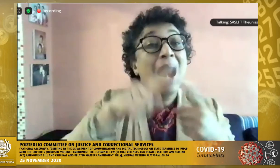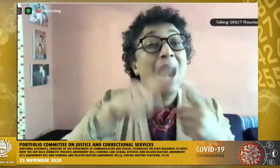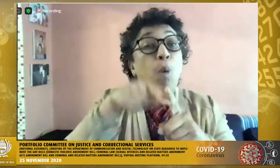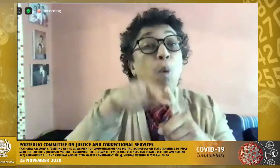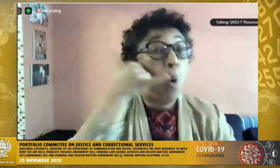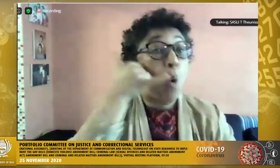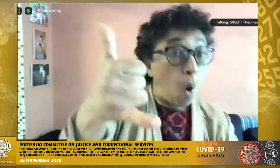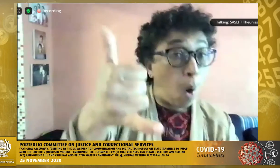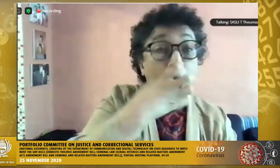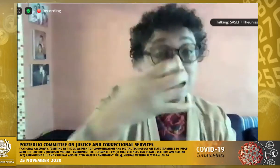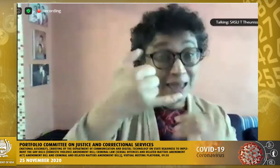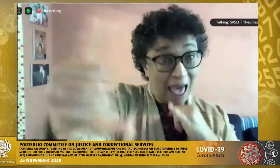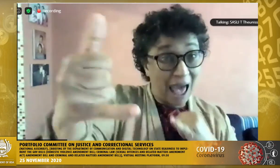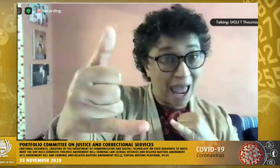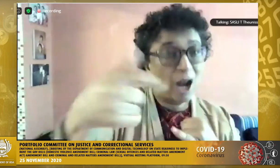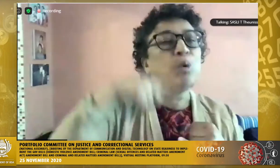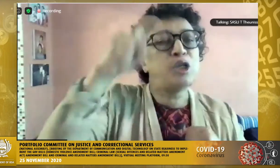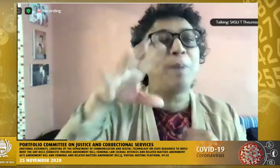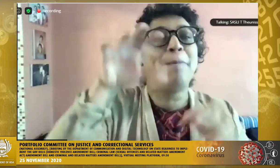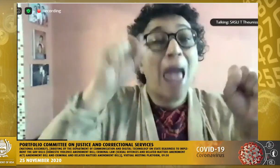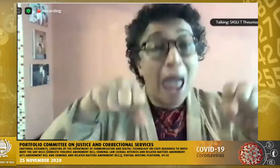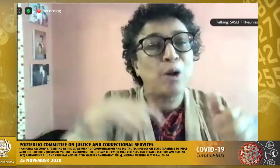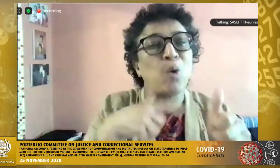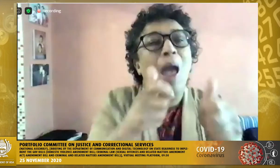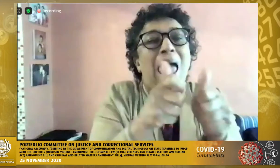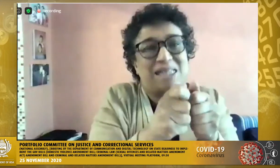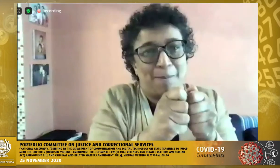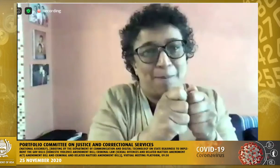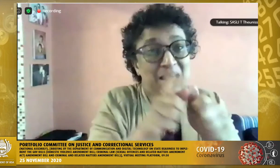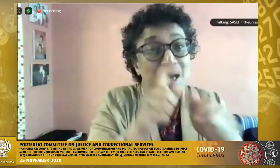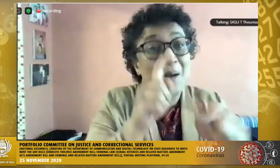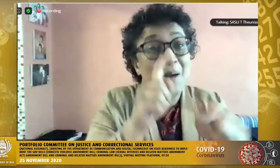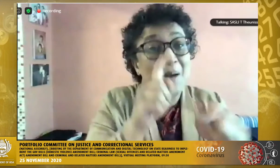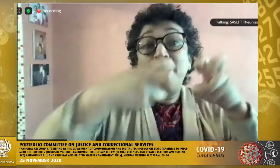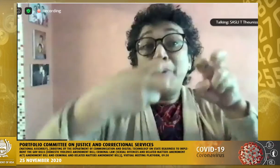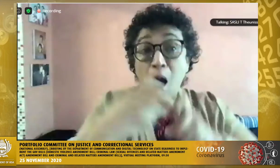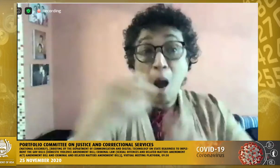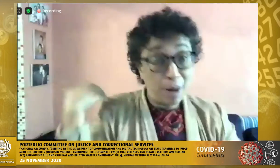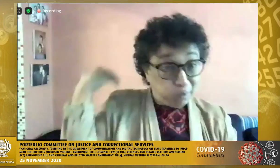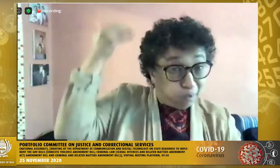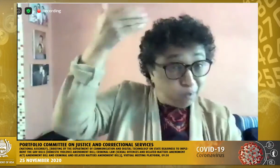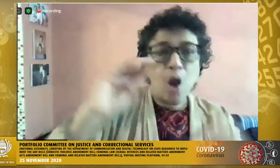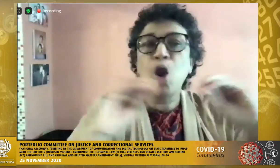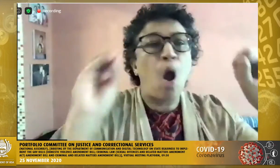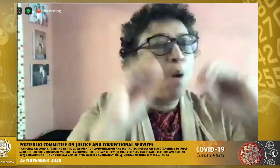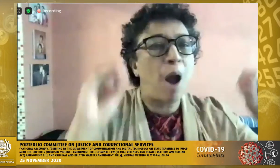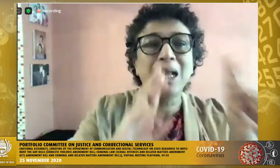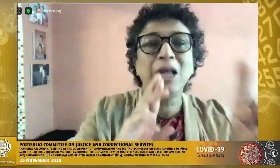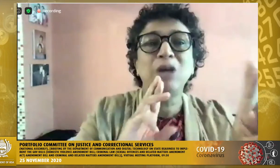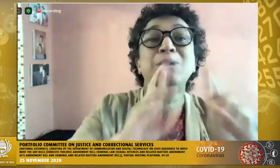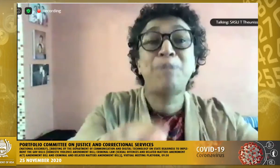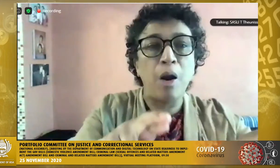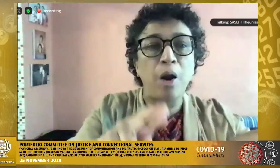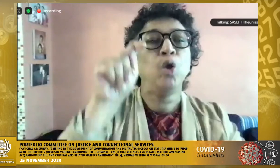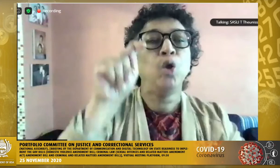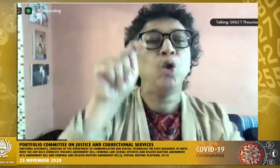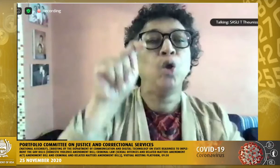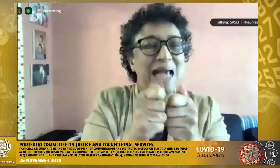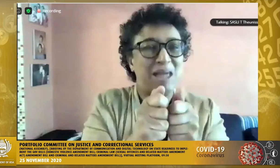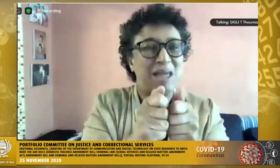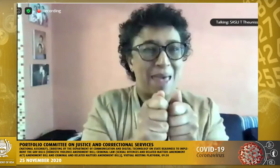an SMS for help. Like when you call the hotline for deaf people, they should be able to send a message. And